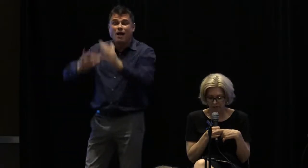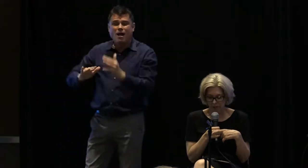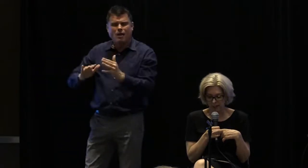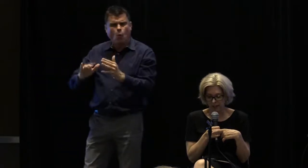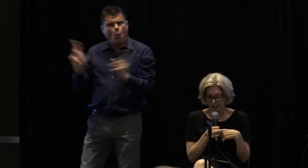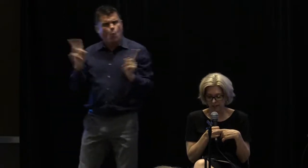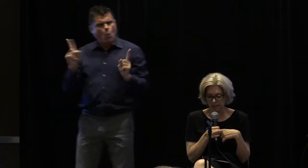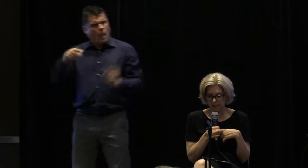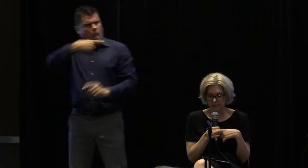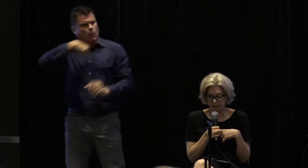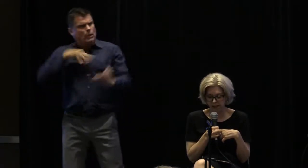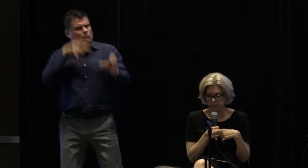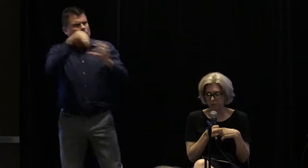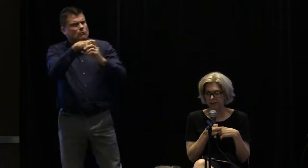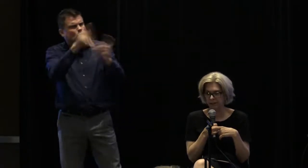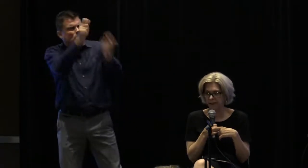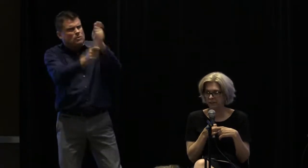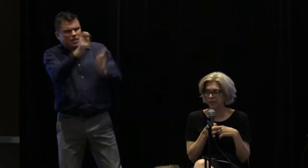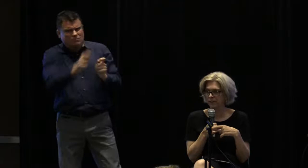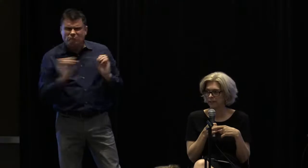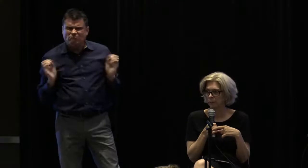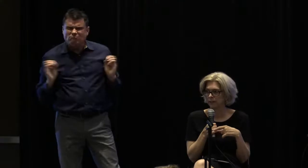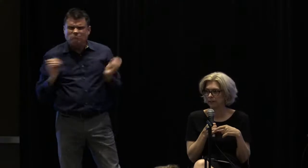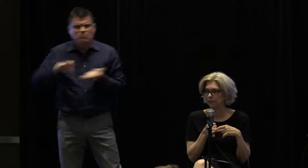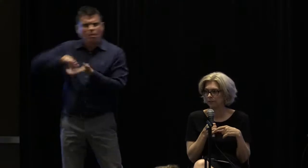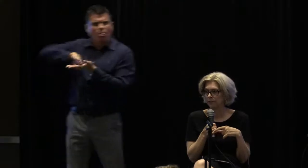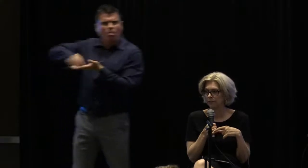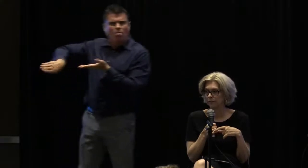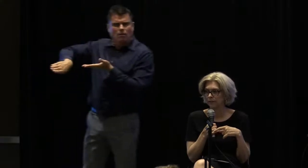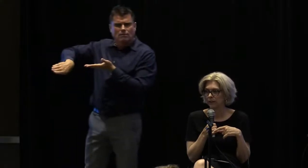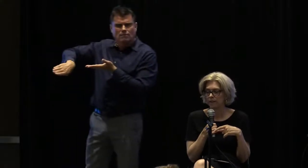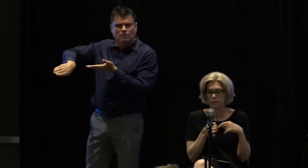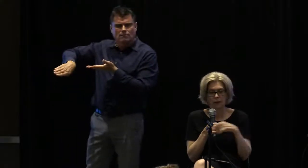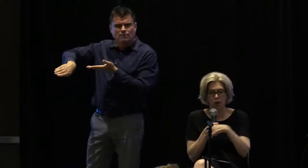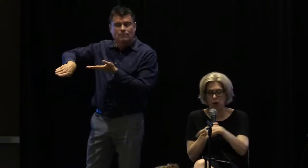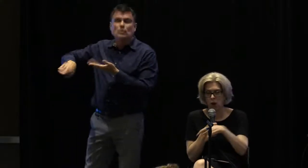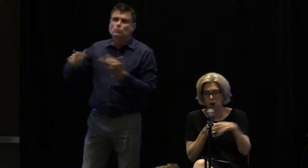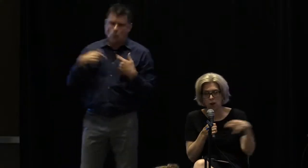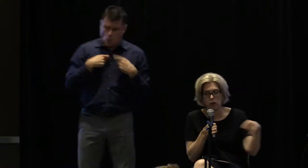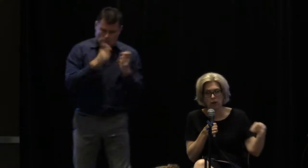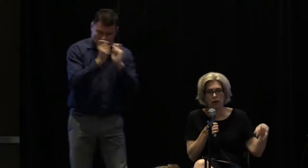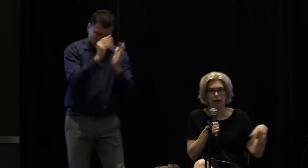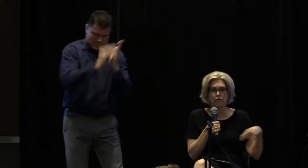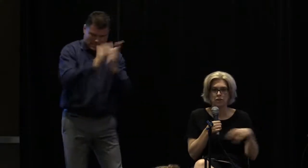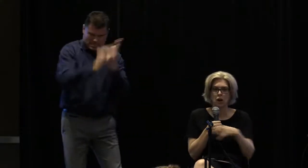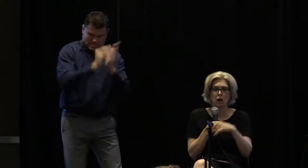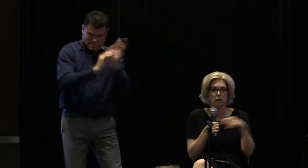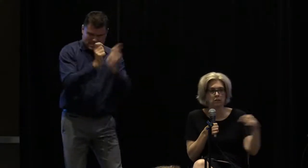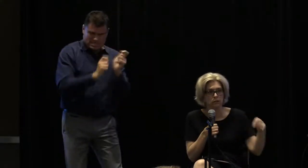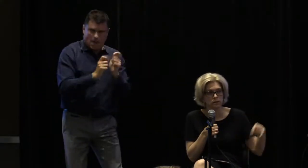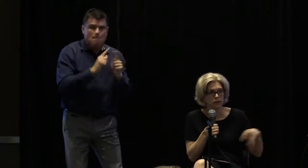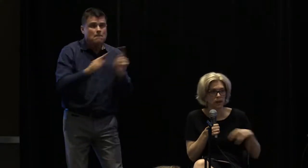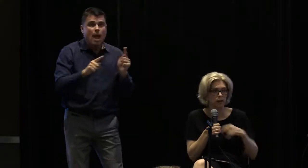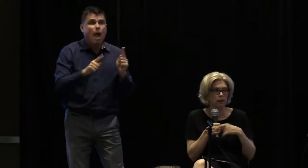They haven't been developed with a lens on accessibility. Despite all of the